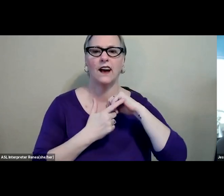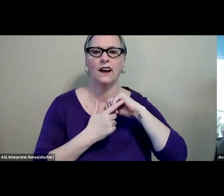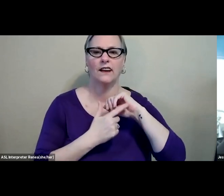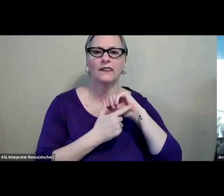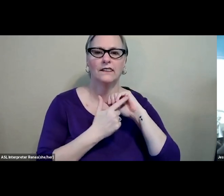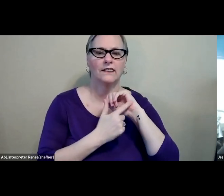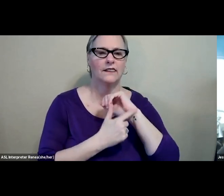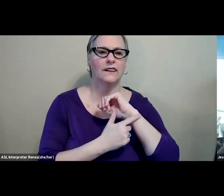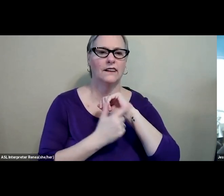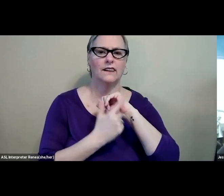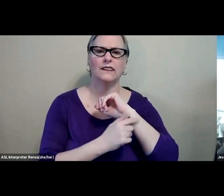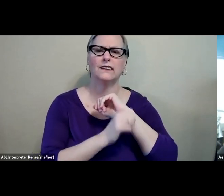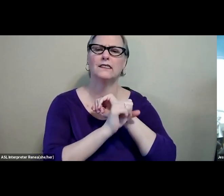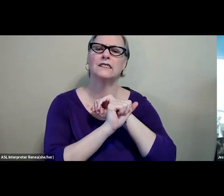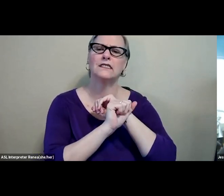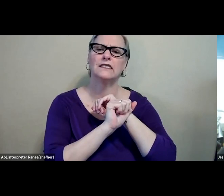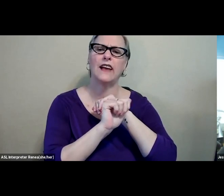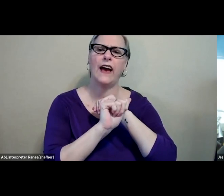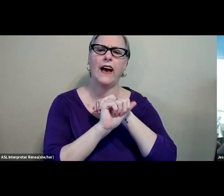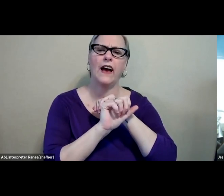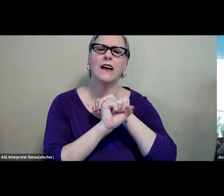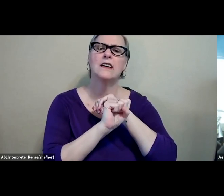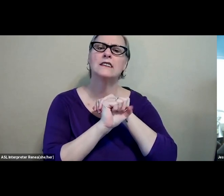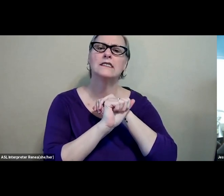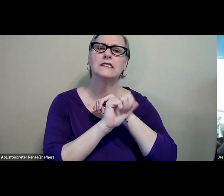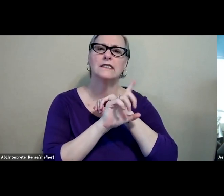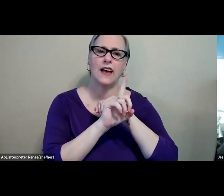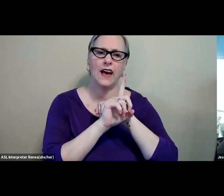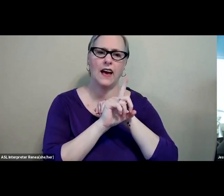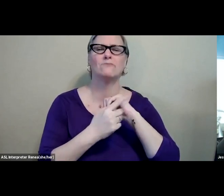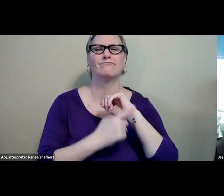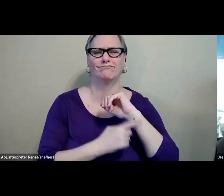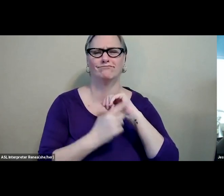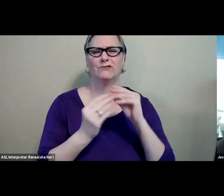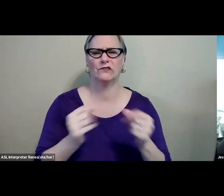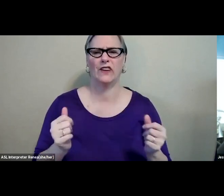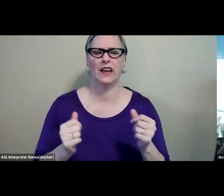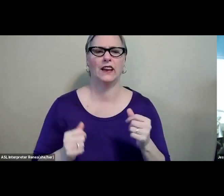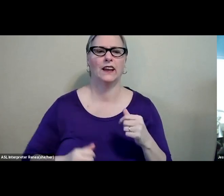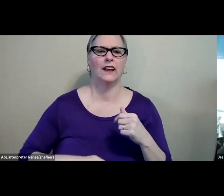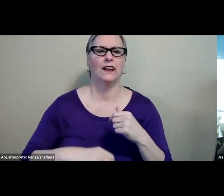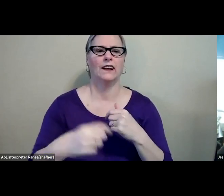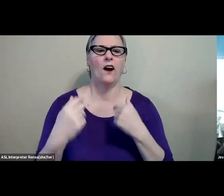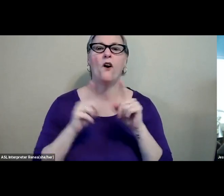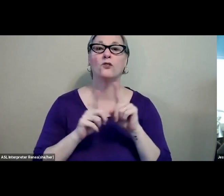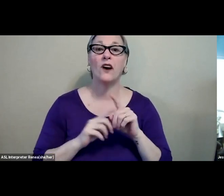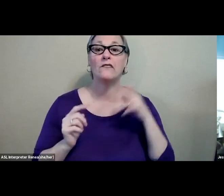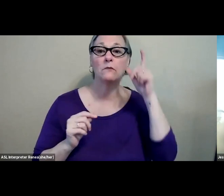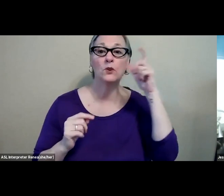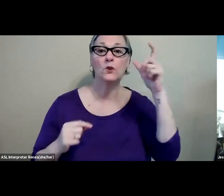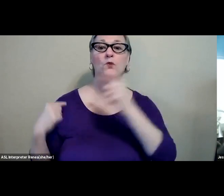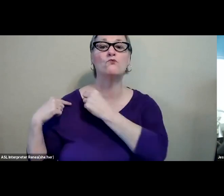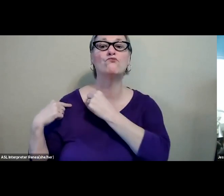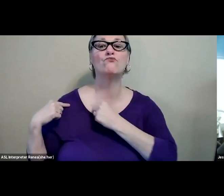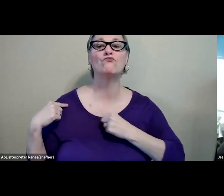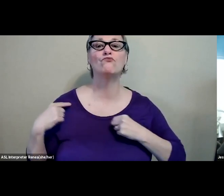says um sad and it's a stick and poke so it's fading out pretty badly um i have a moon tarot tattoo across my chest there's